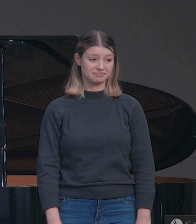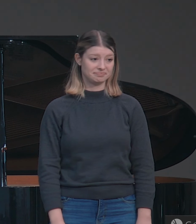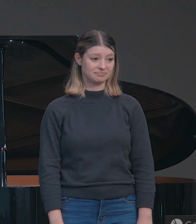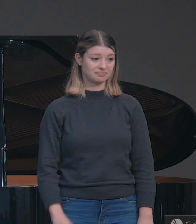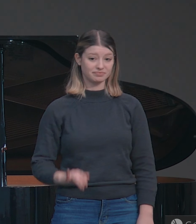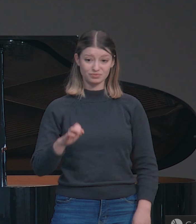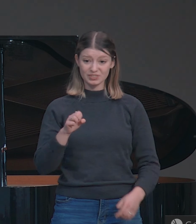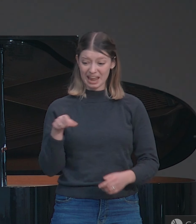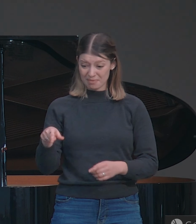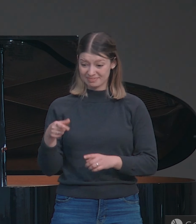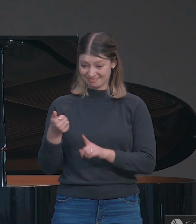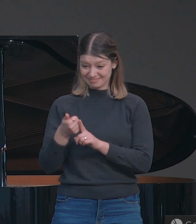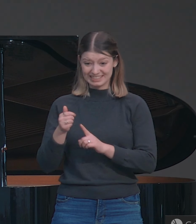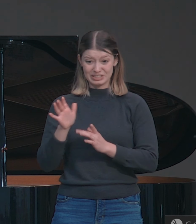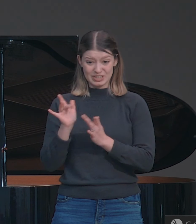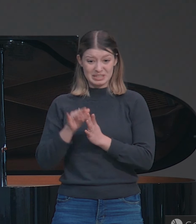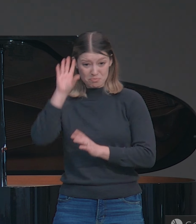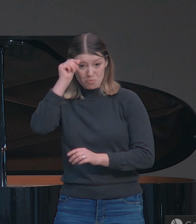the Lord's brother.